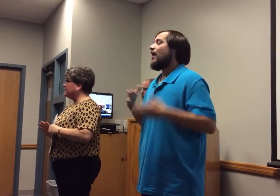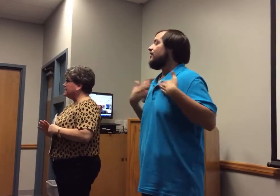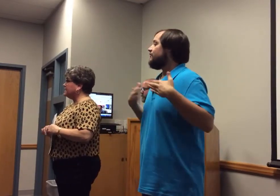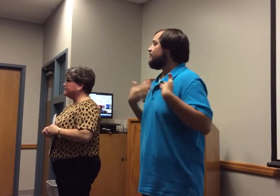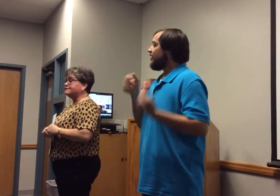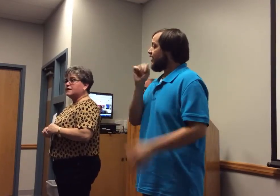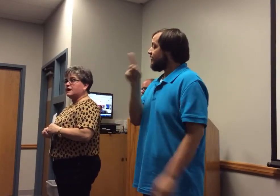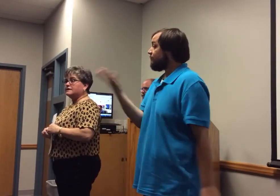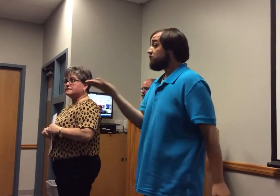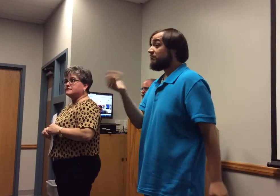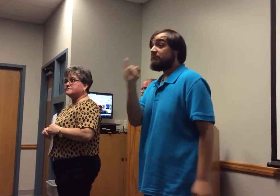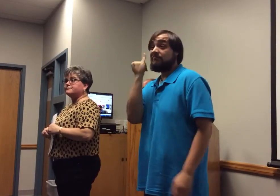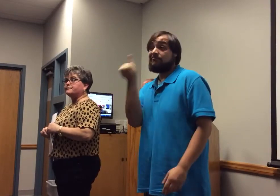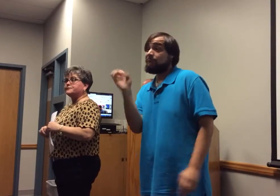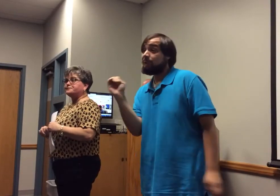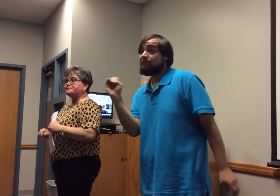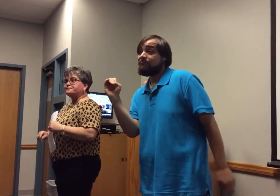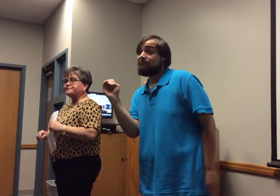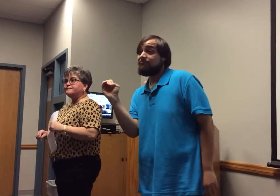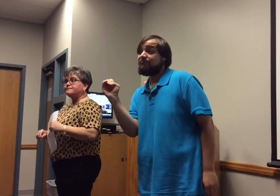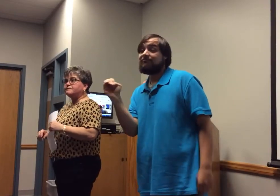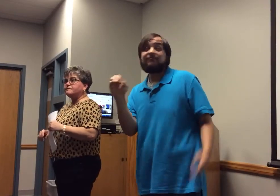them. If not,